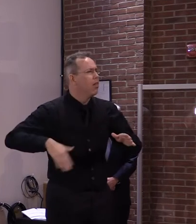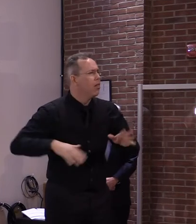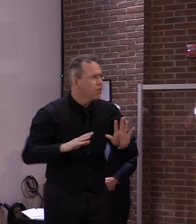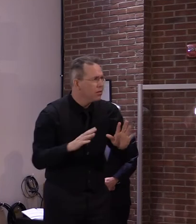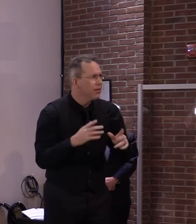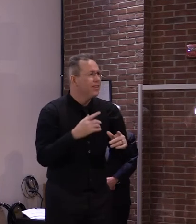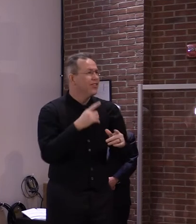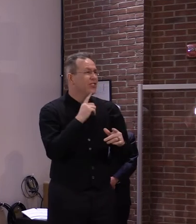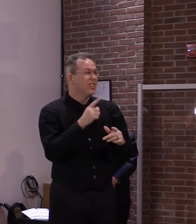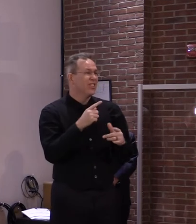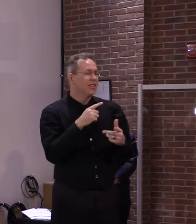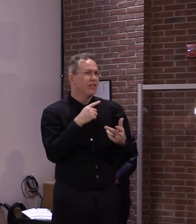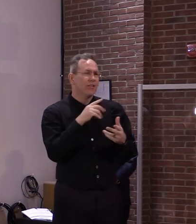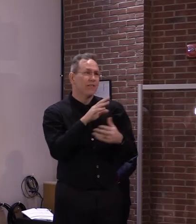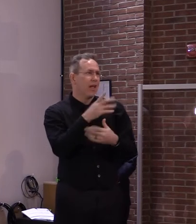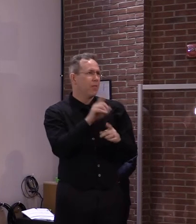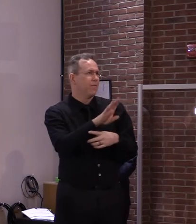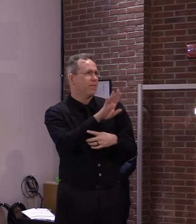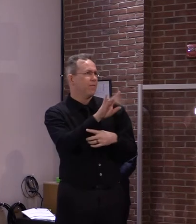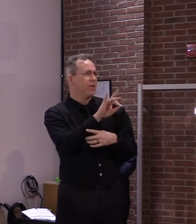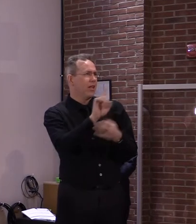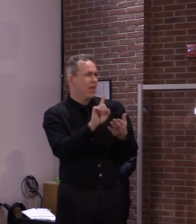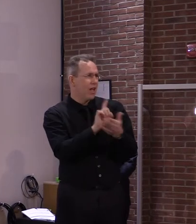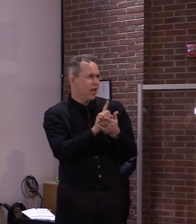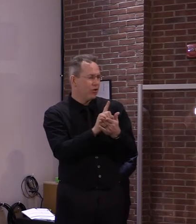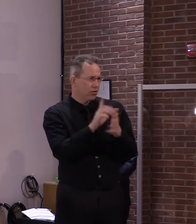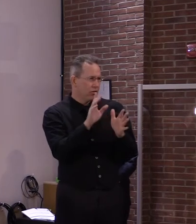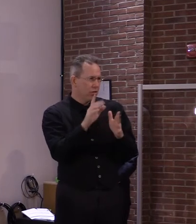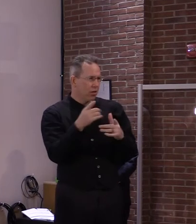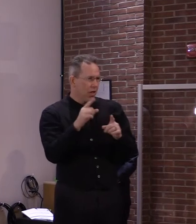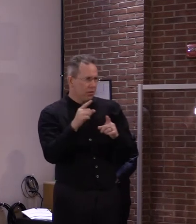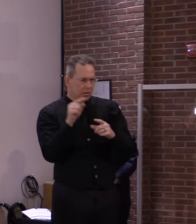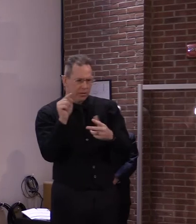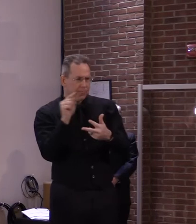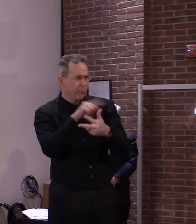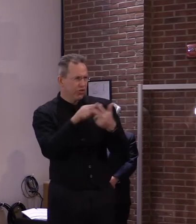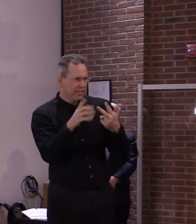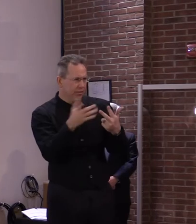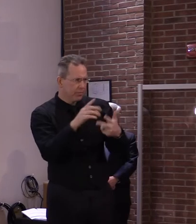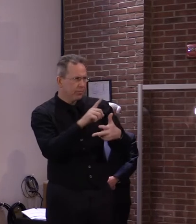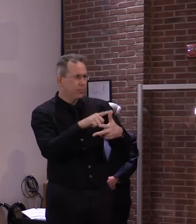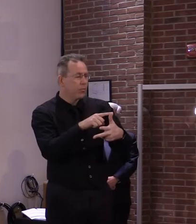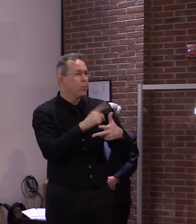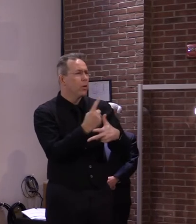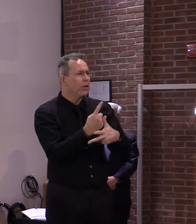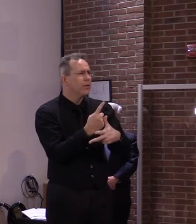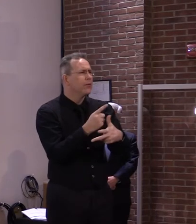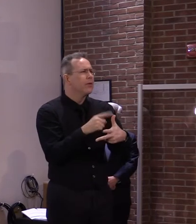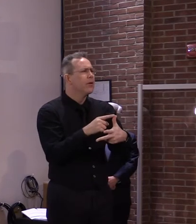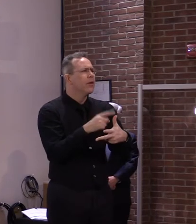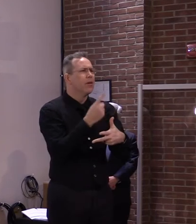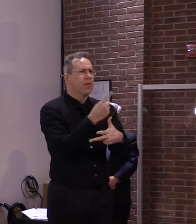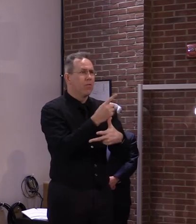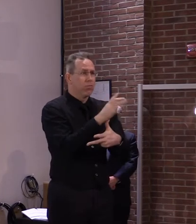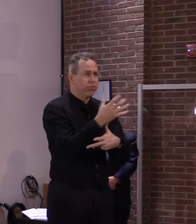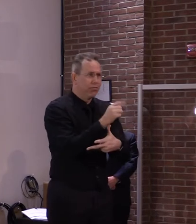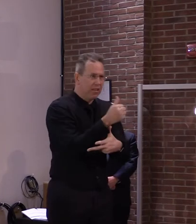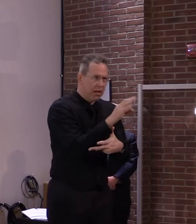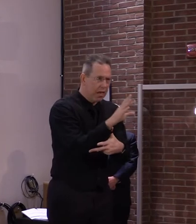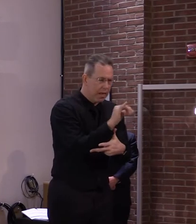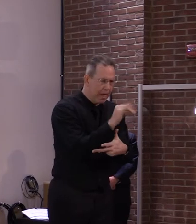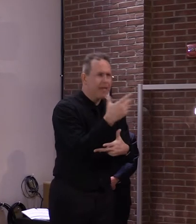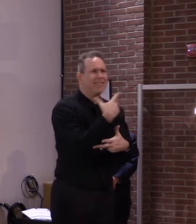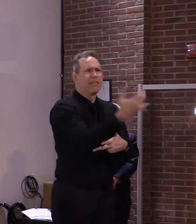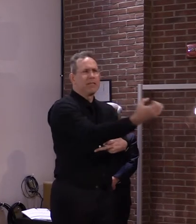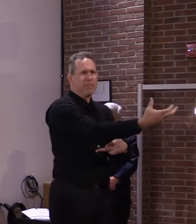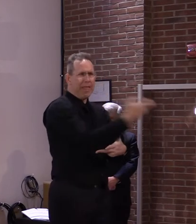buckets three groupings first we want to make sure that we rectify the situation so that we can get the 1099s in the hands of those